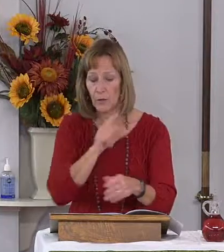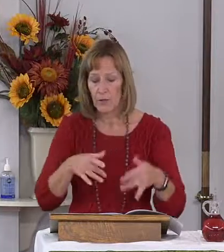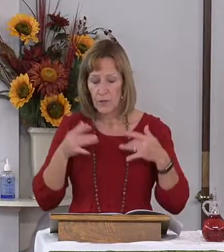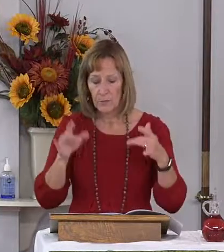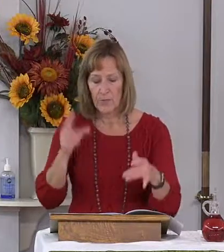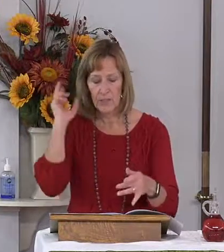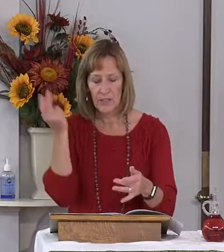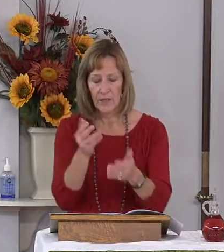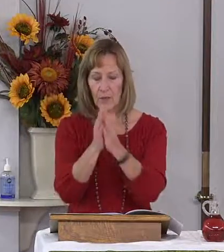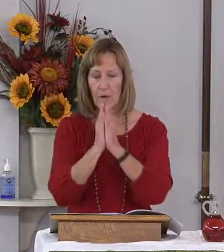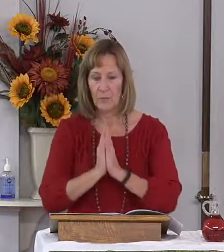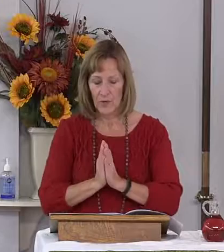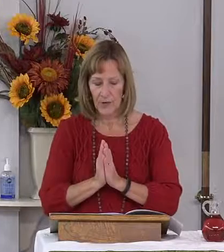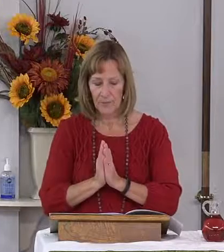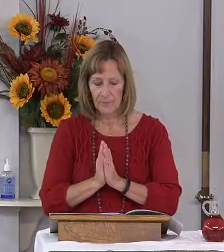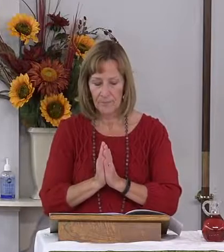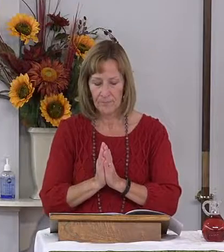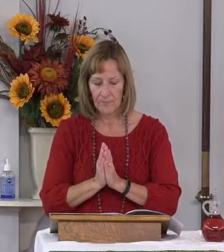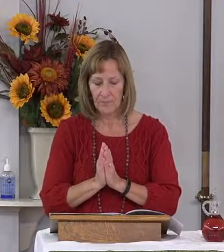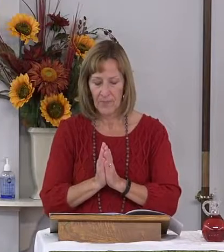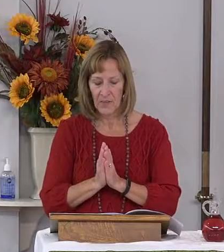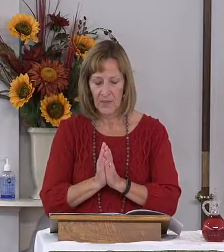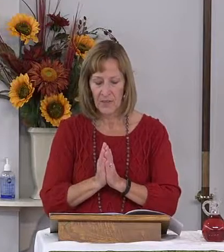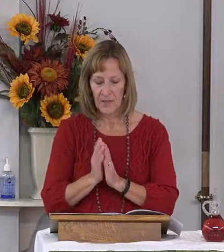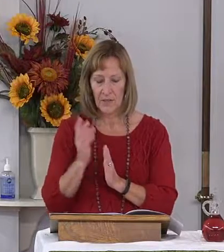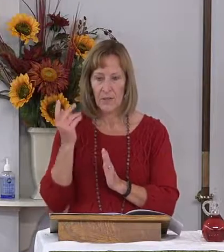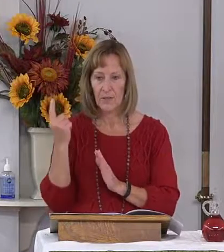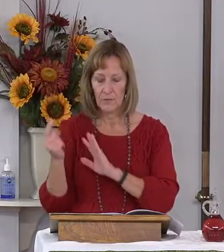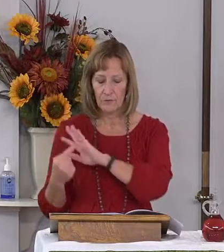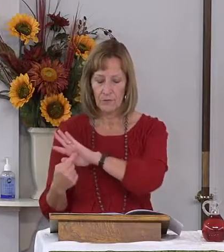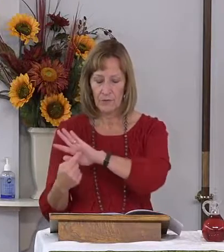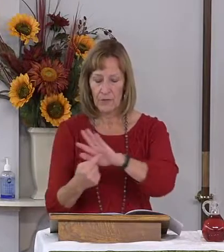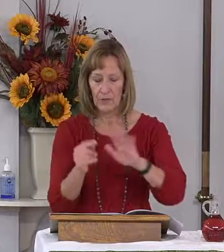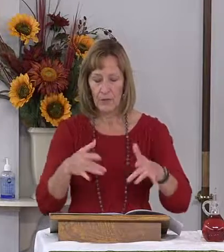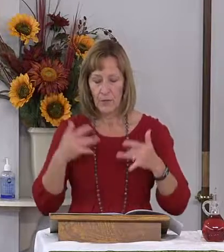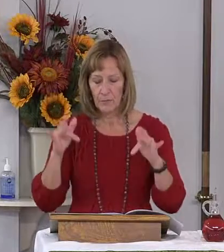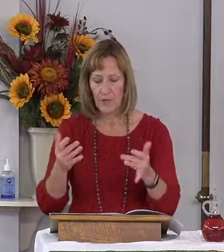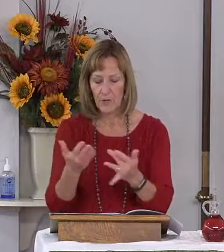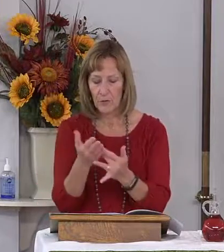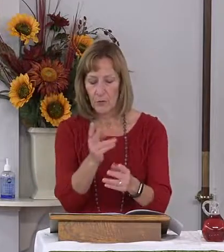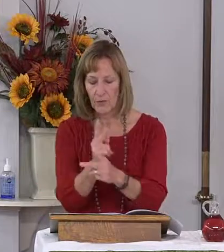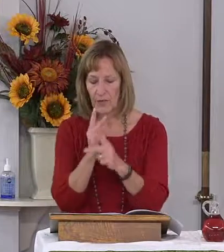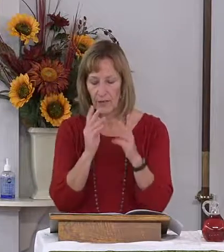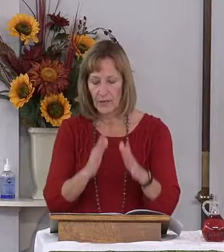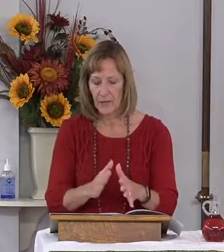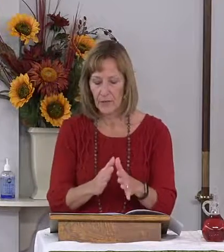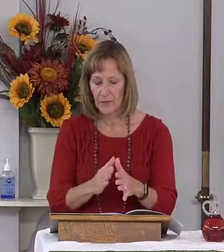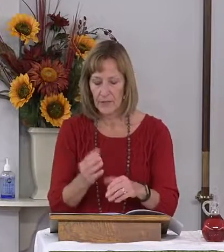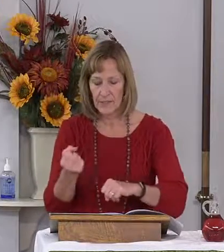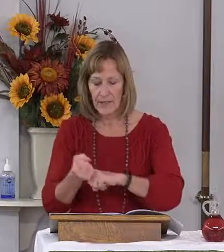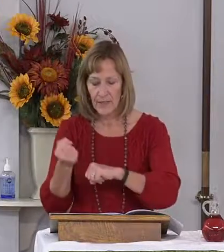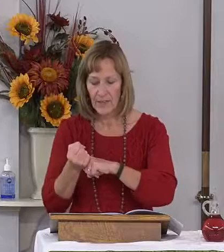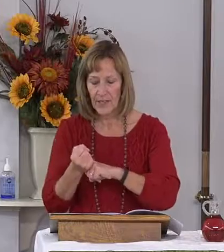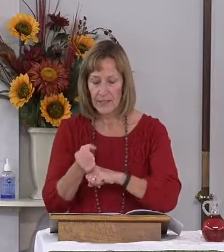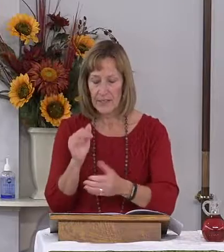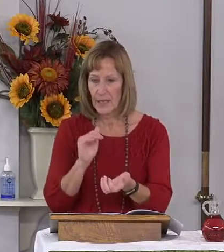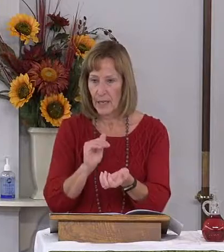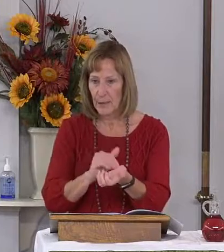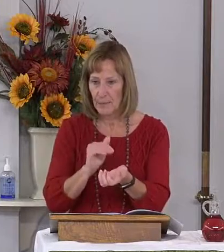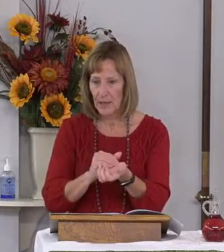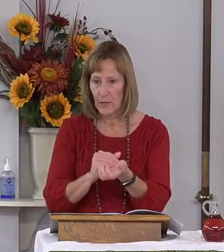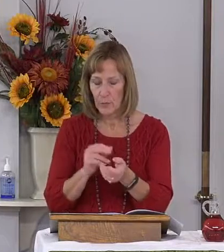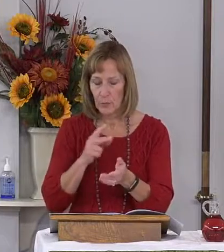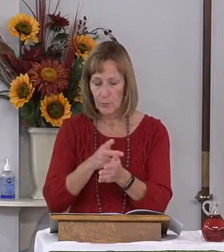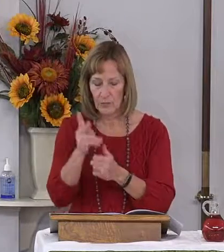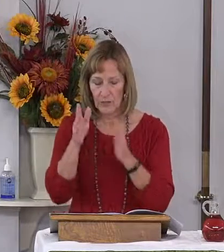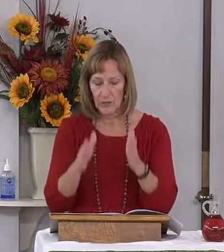your mercy. Hear our prayer. You reveal your compassion through caregivers, advocates, and medical